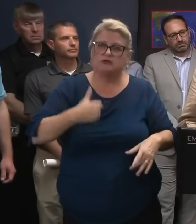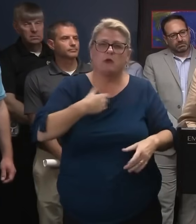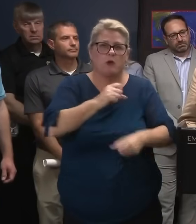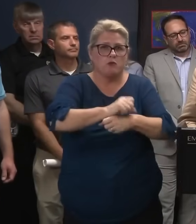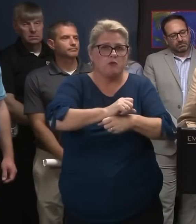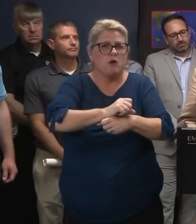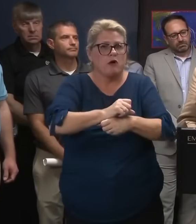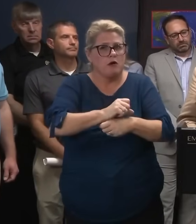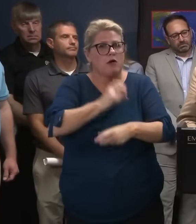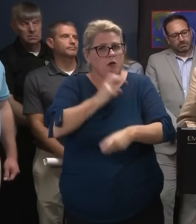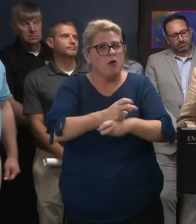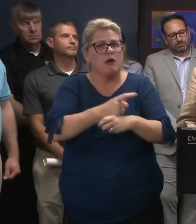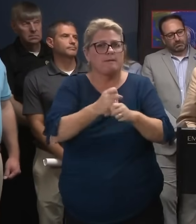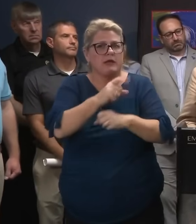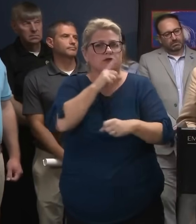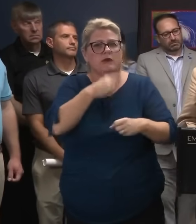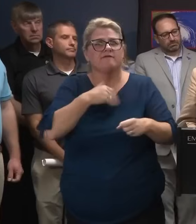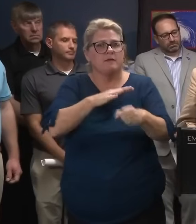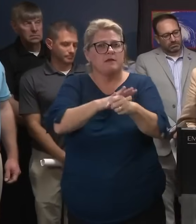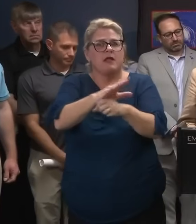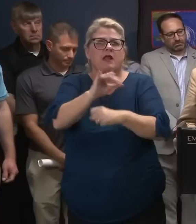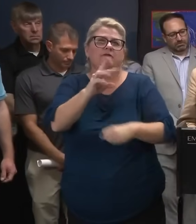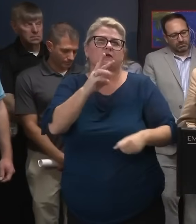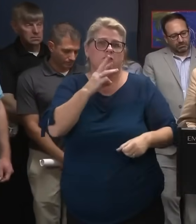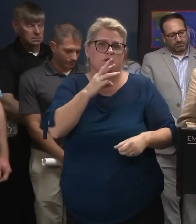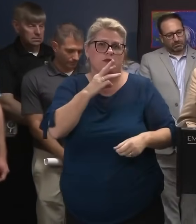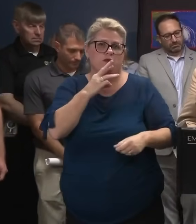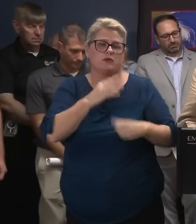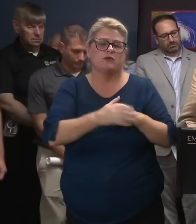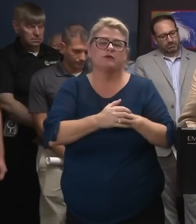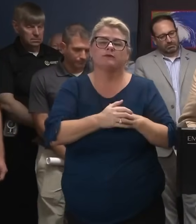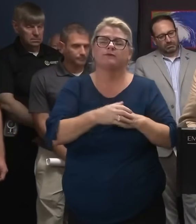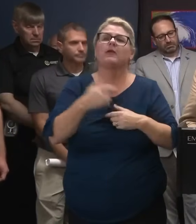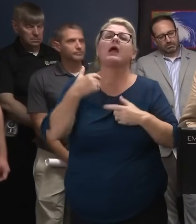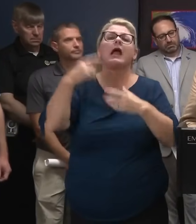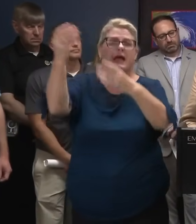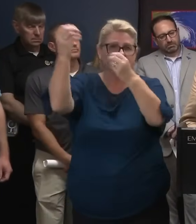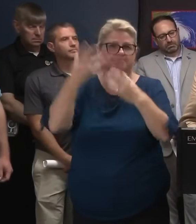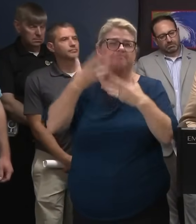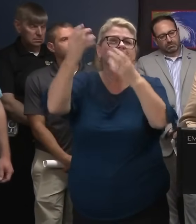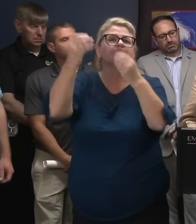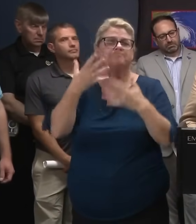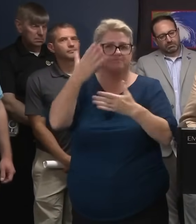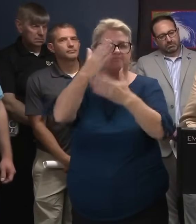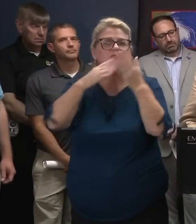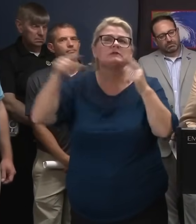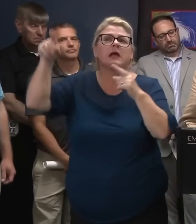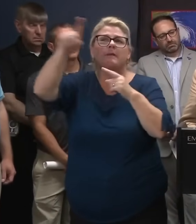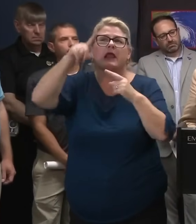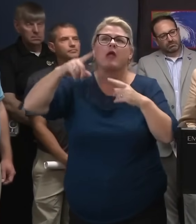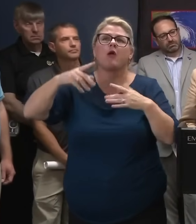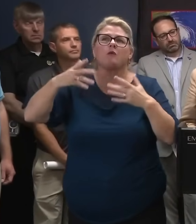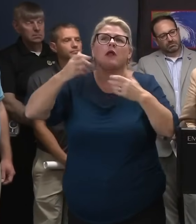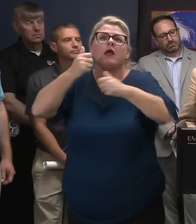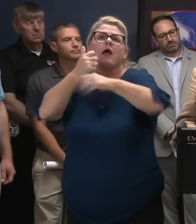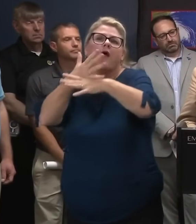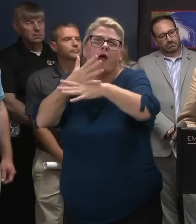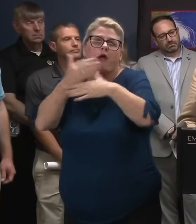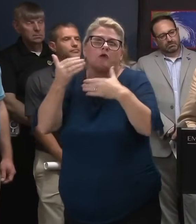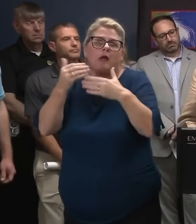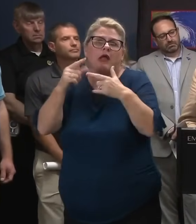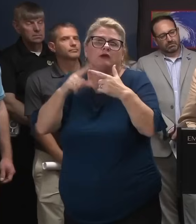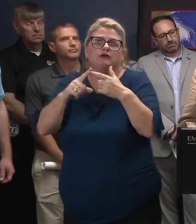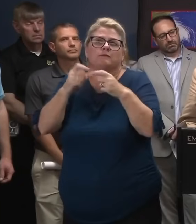sure it stays that way. We do continue to receive notifications of drinking water facilities that are taking precautionary measures